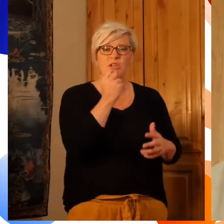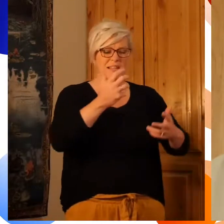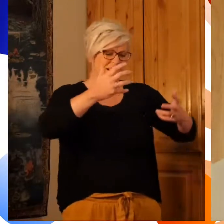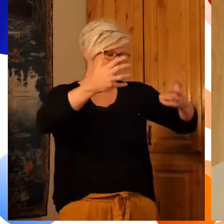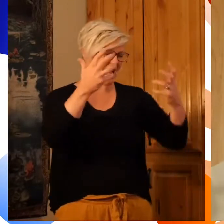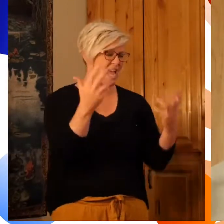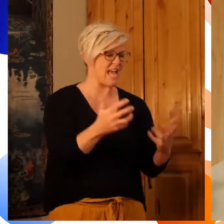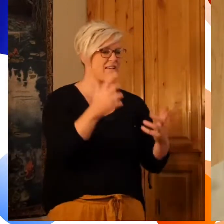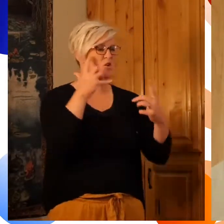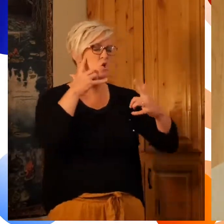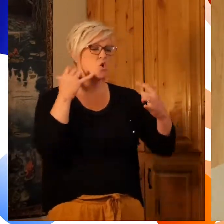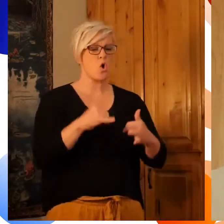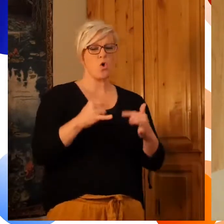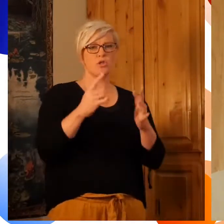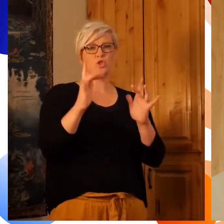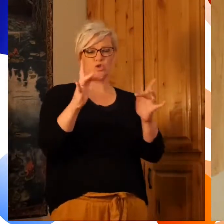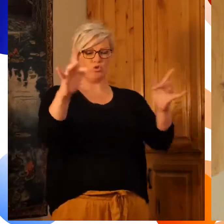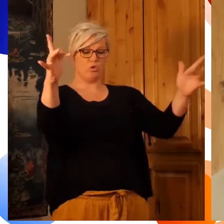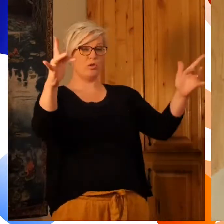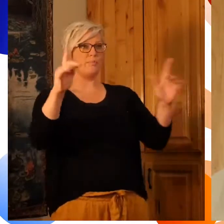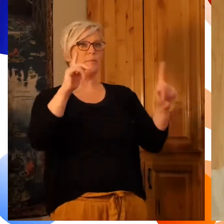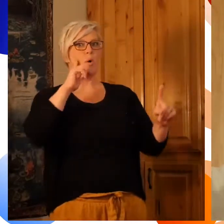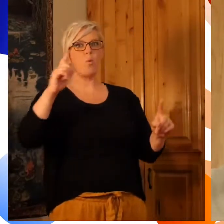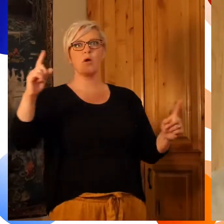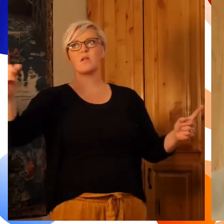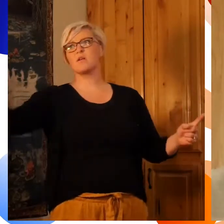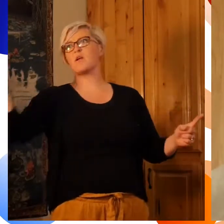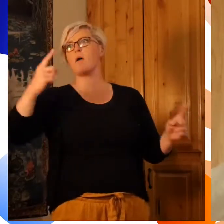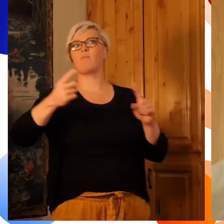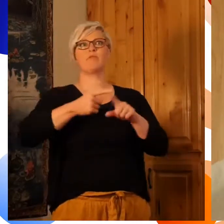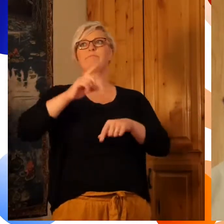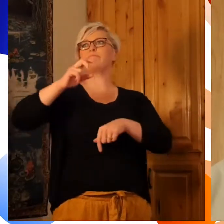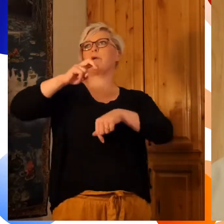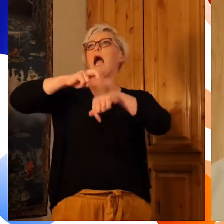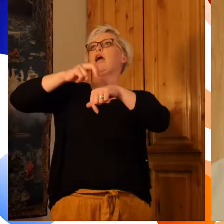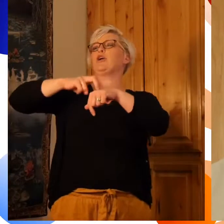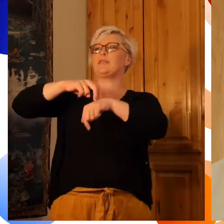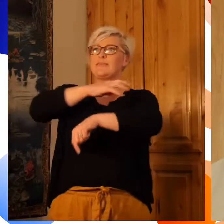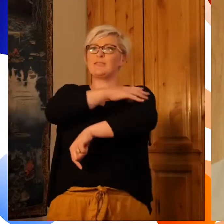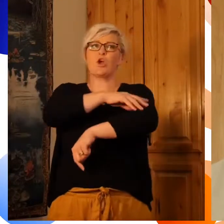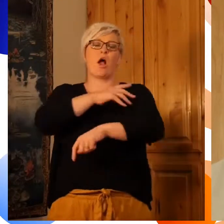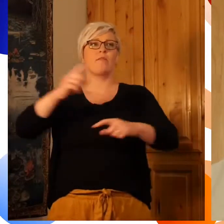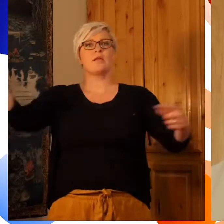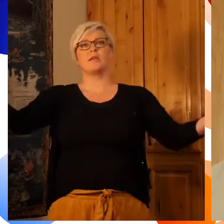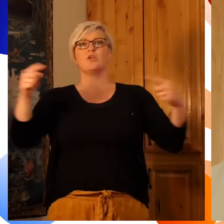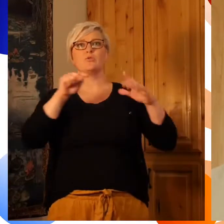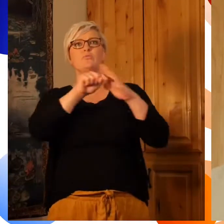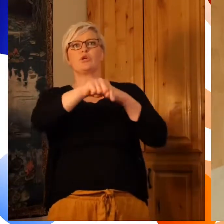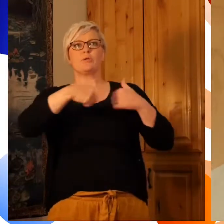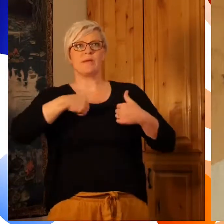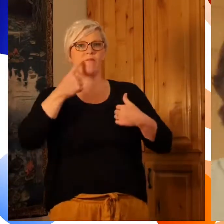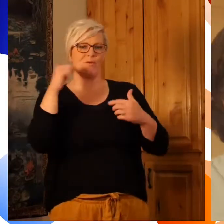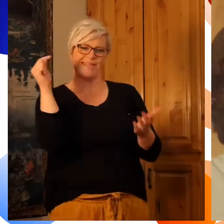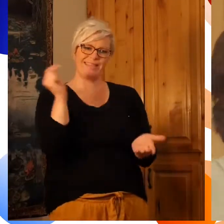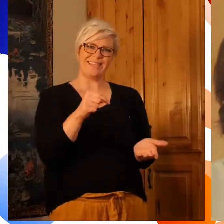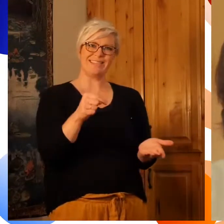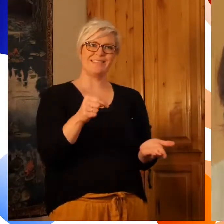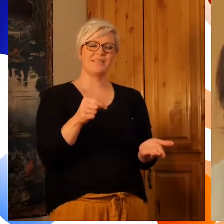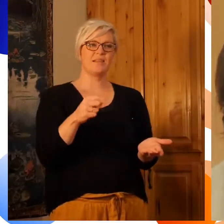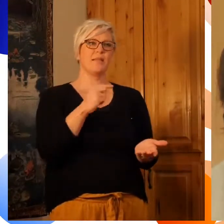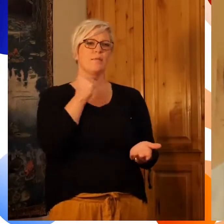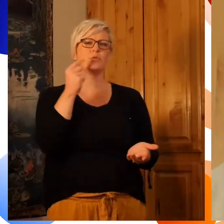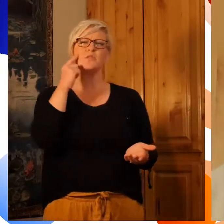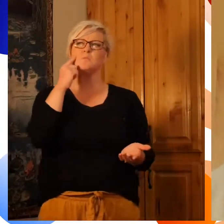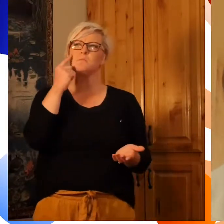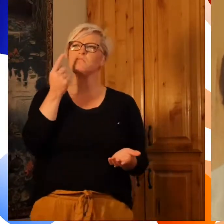in it, they'd come from Ireland and Scotland just to murder me for it." And the priest thought for a second, and he said,